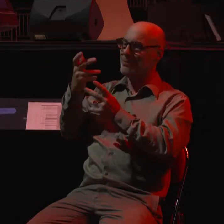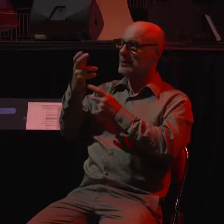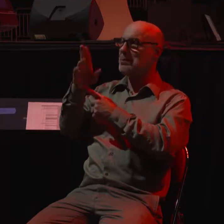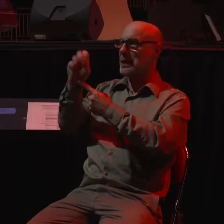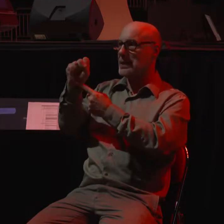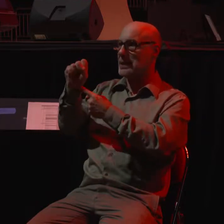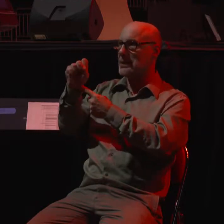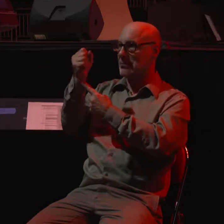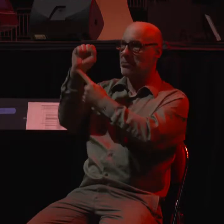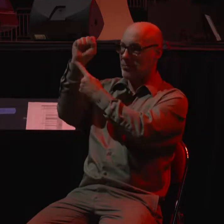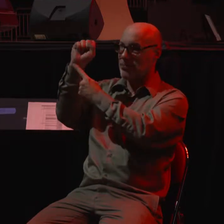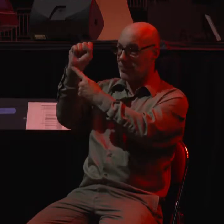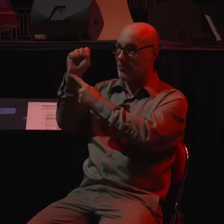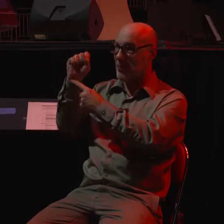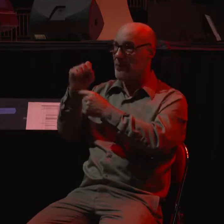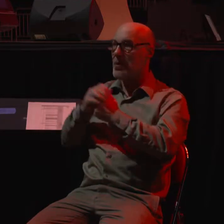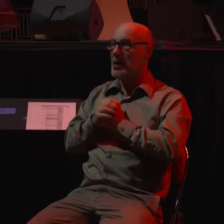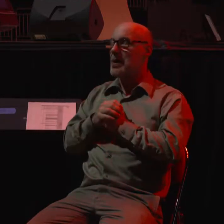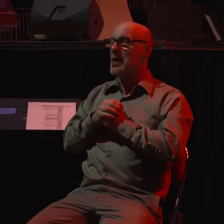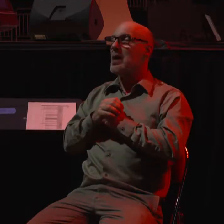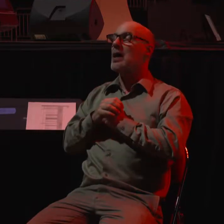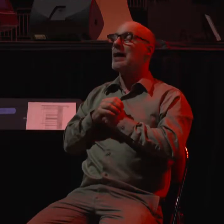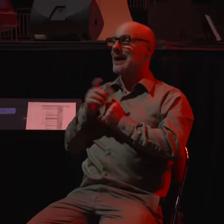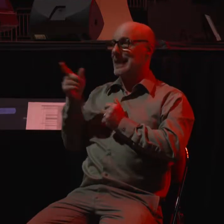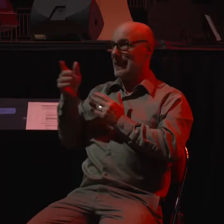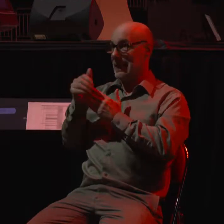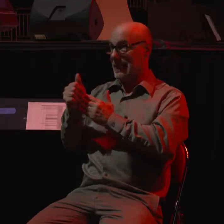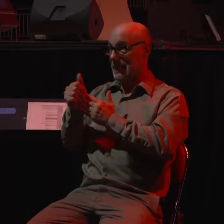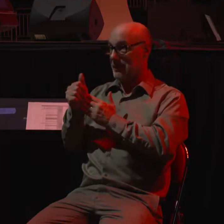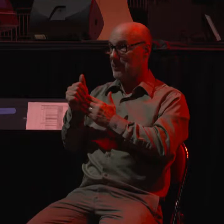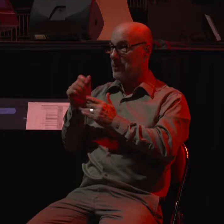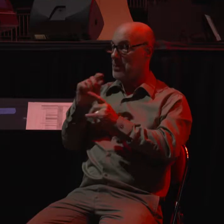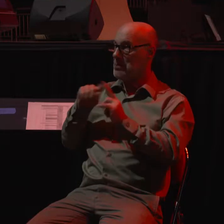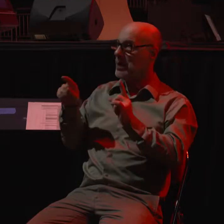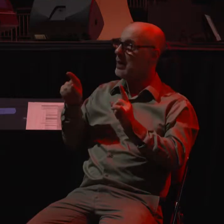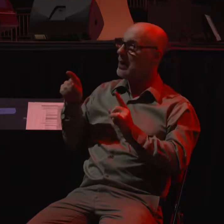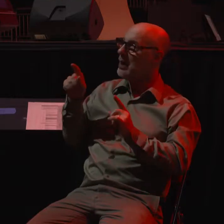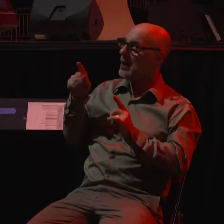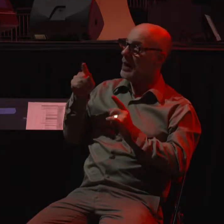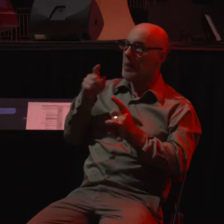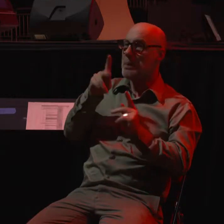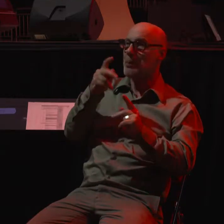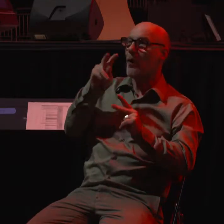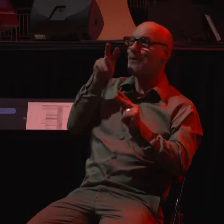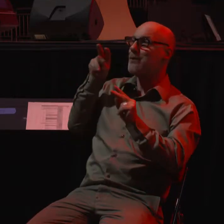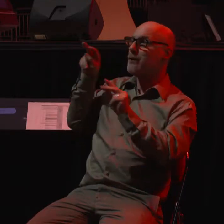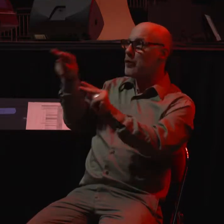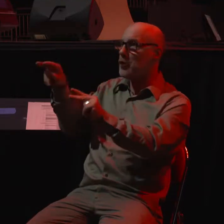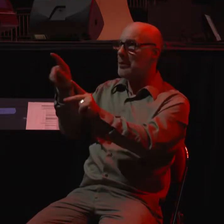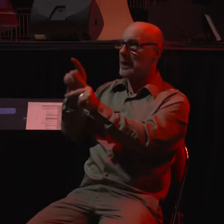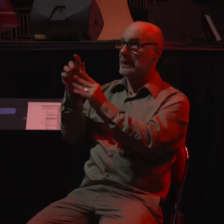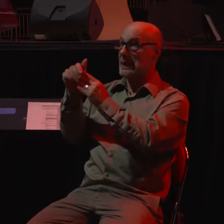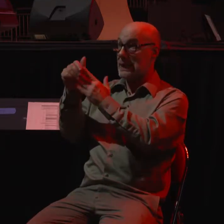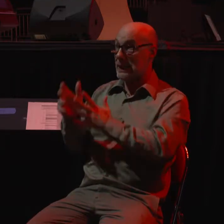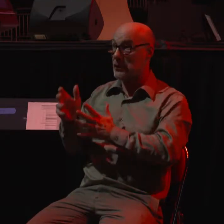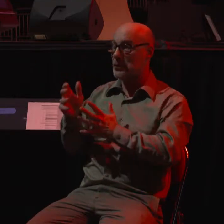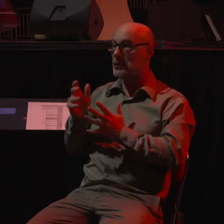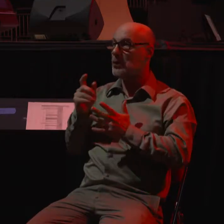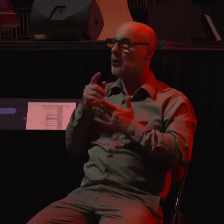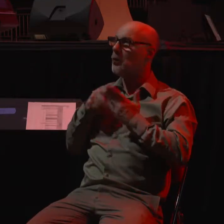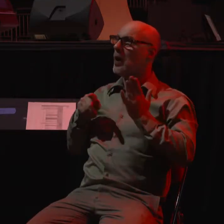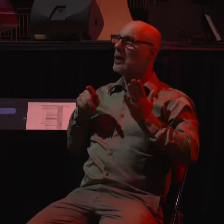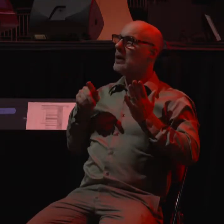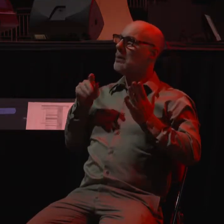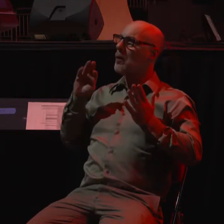spokesperson of the civil rights movement. But how did Dr. King think of himself? Yeah, I think primarily he saw himself as an advocate for